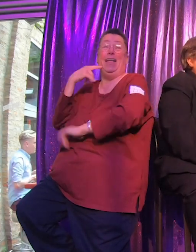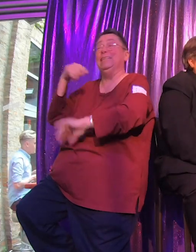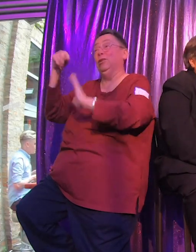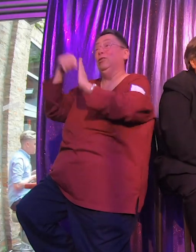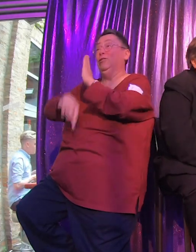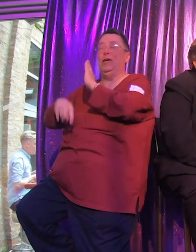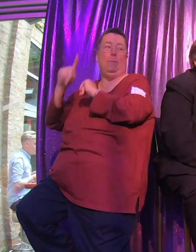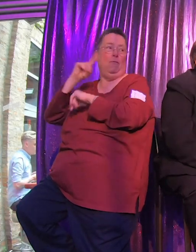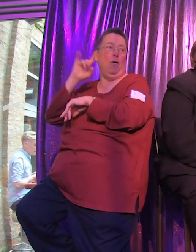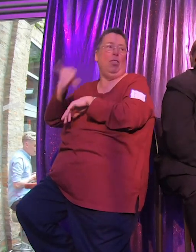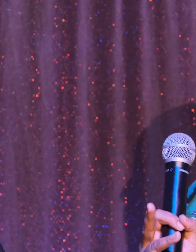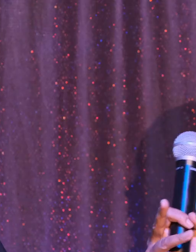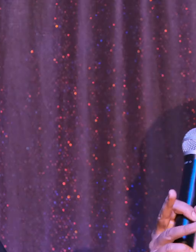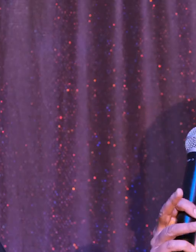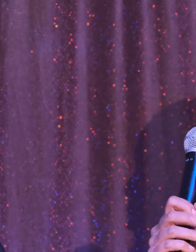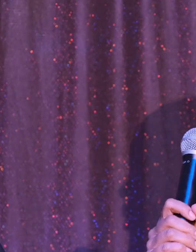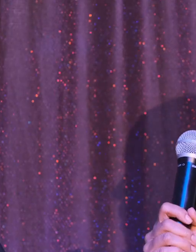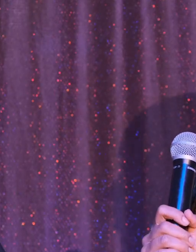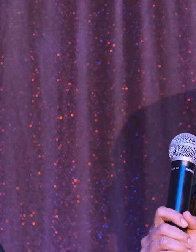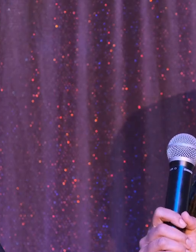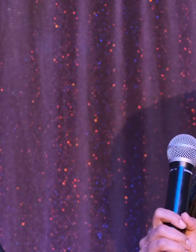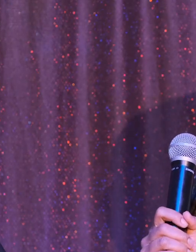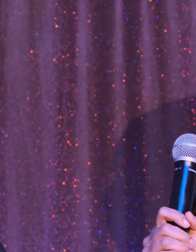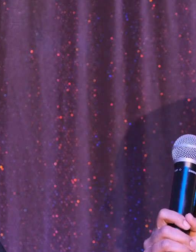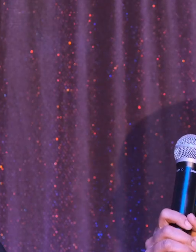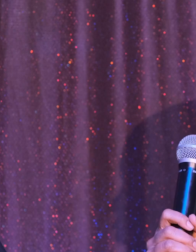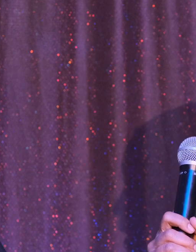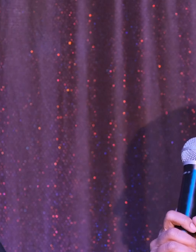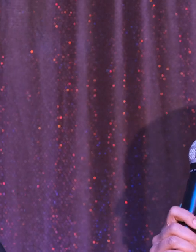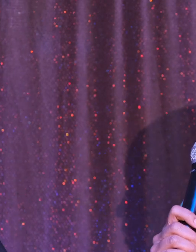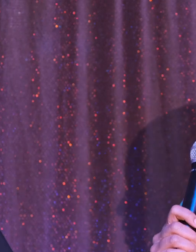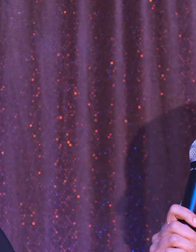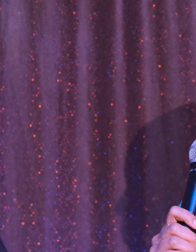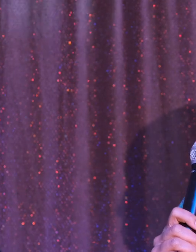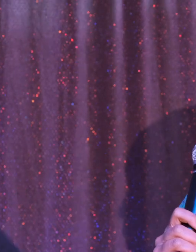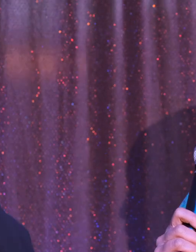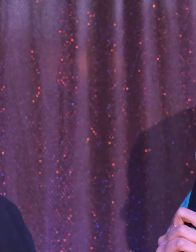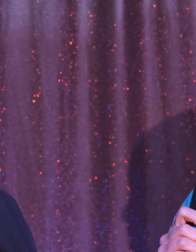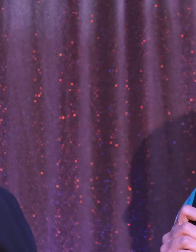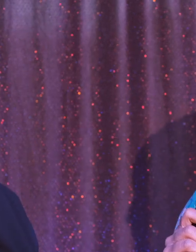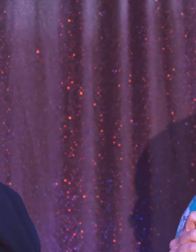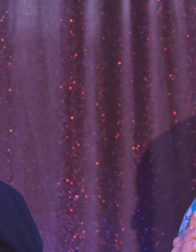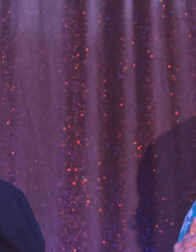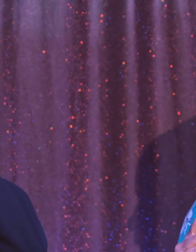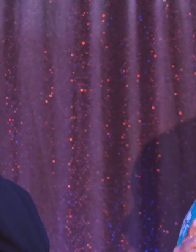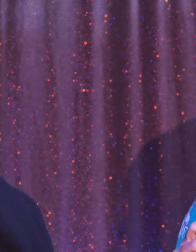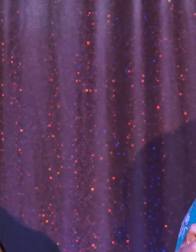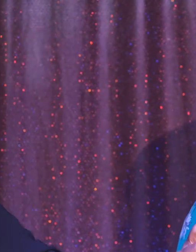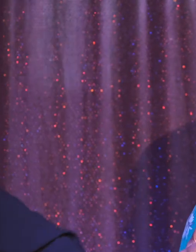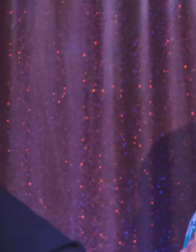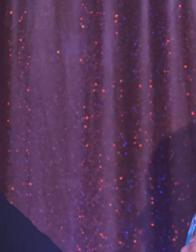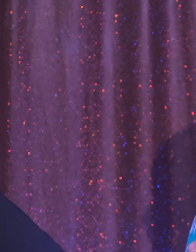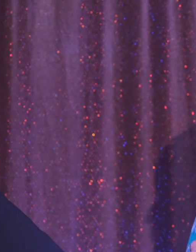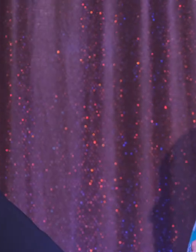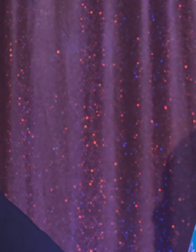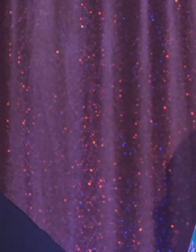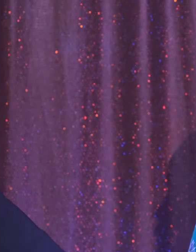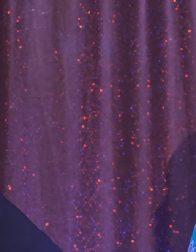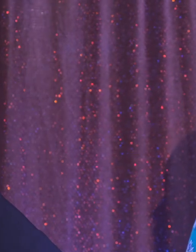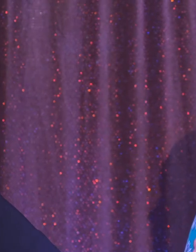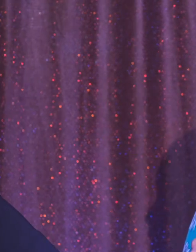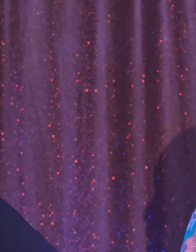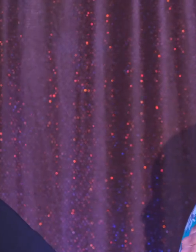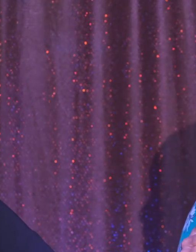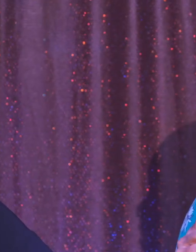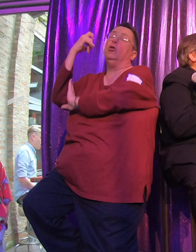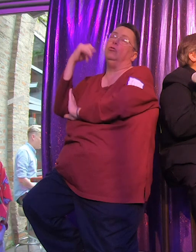that. I also heard about your prom dress that you wore when you went to Lane Tech. Yeah. It was very